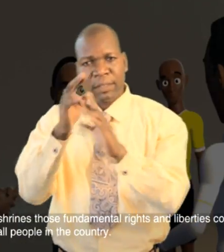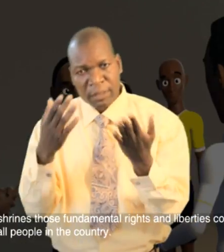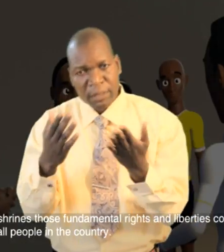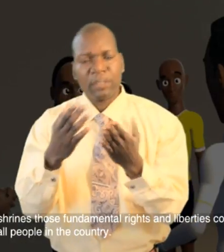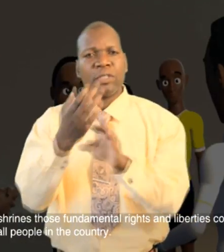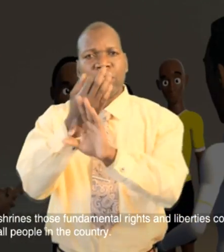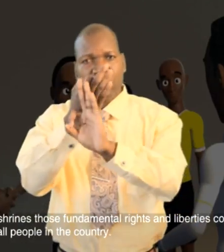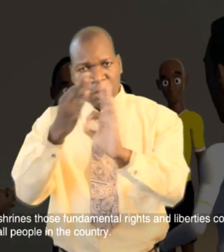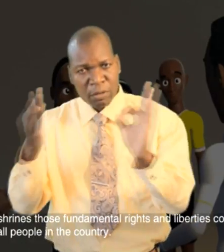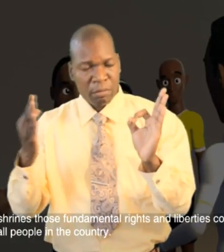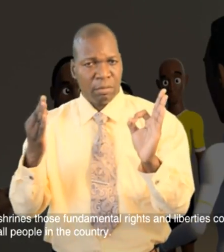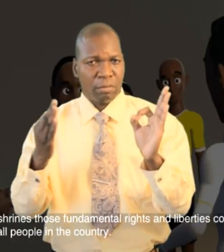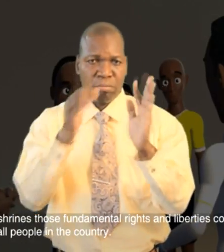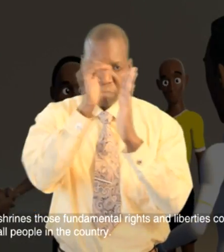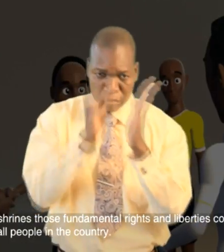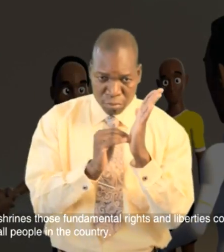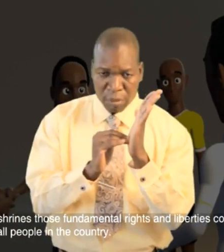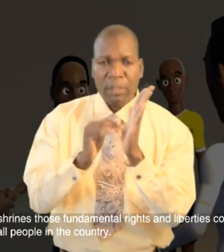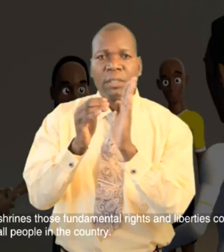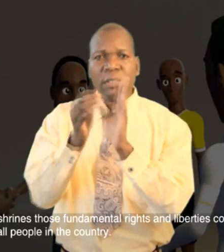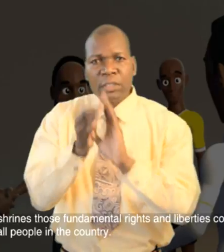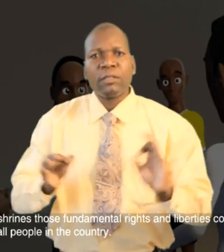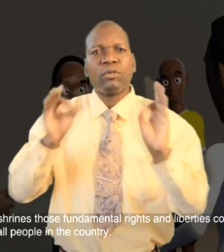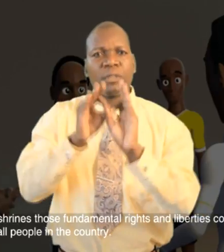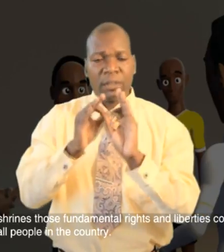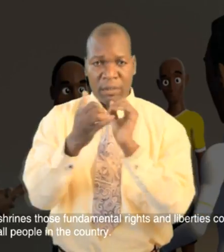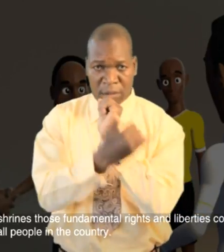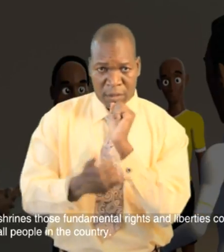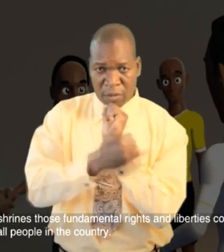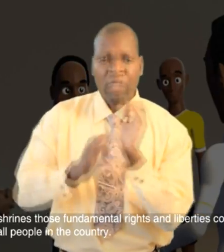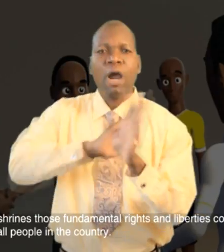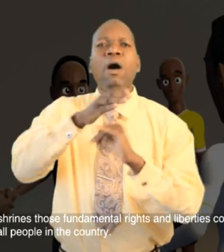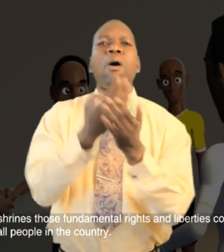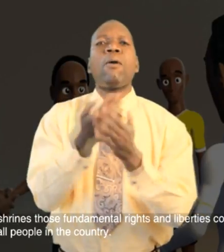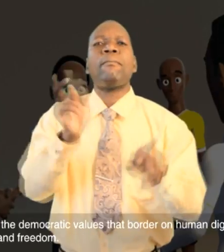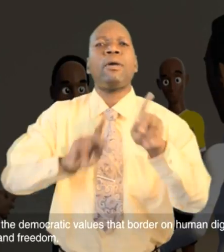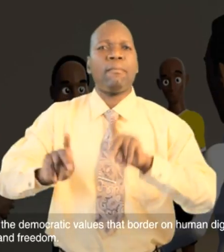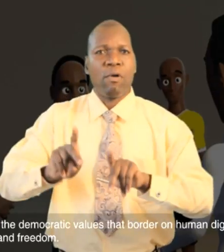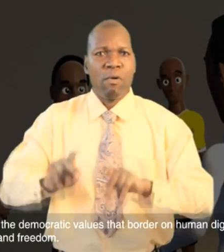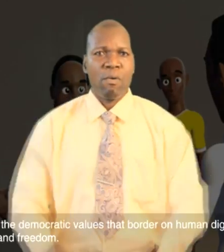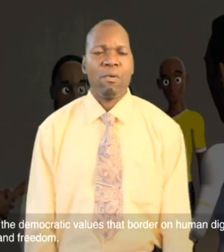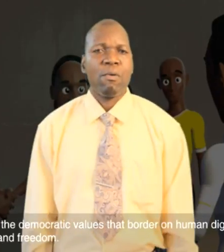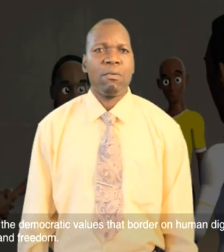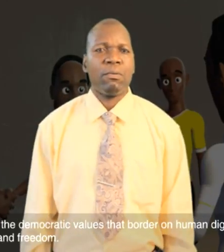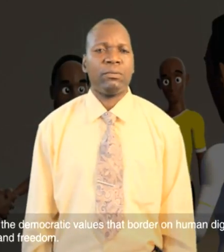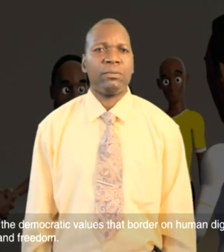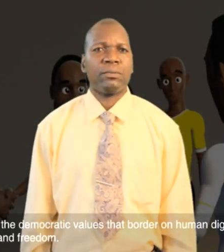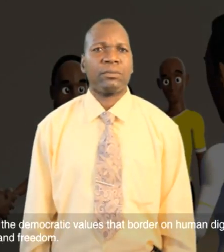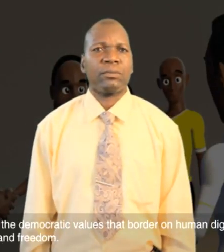and liberties considered essential for all people in the country. It affirms the democratic